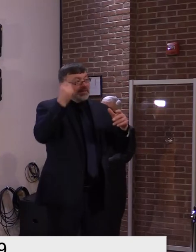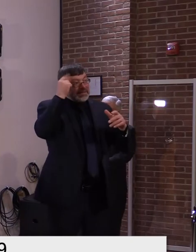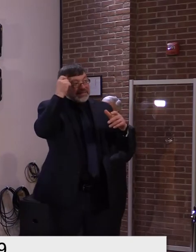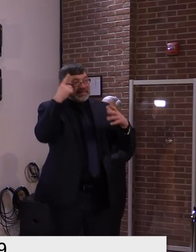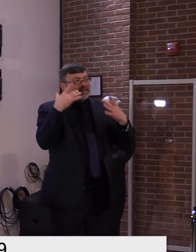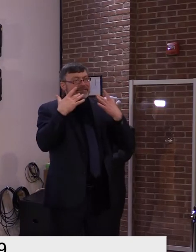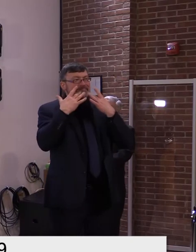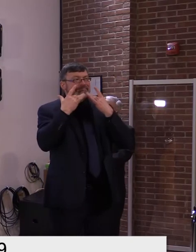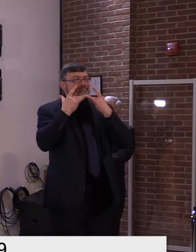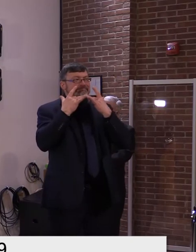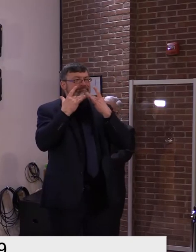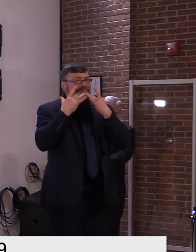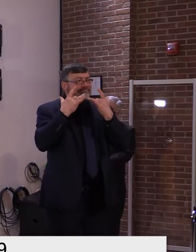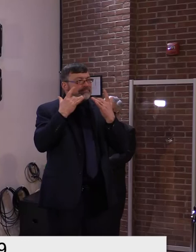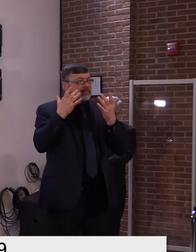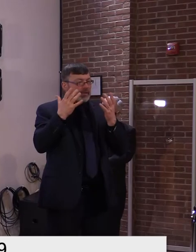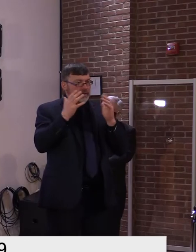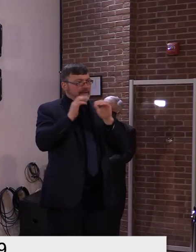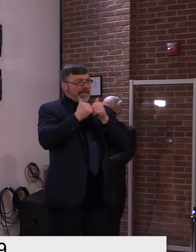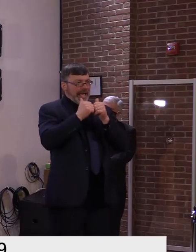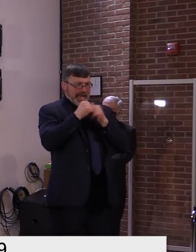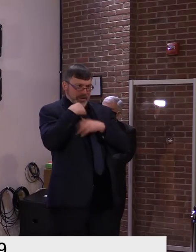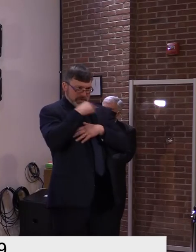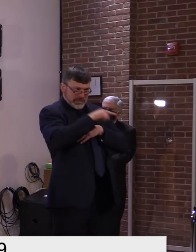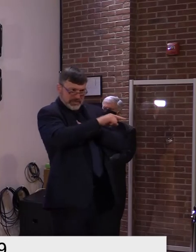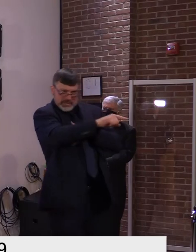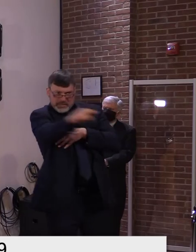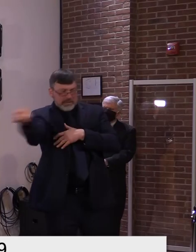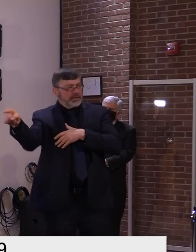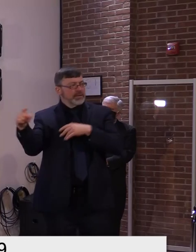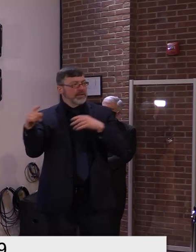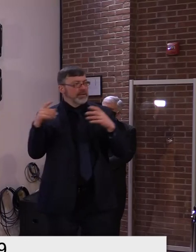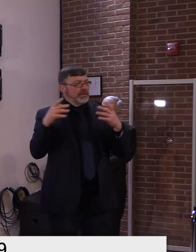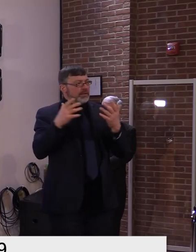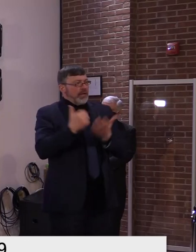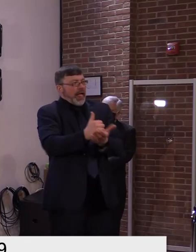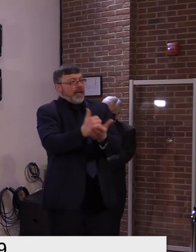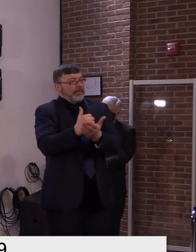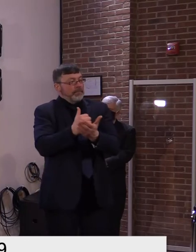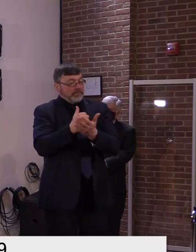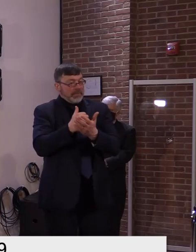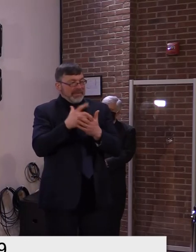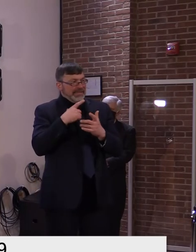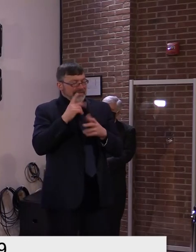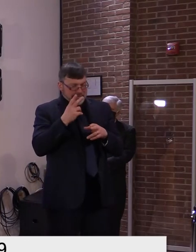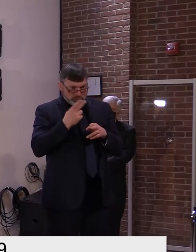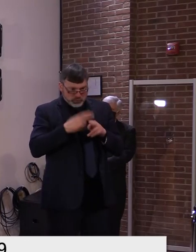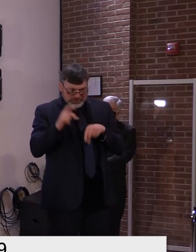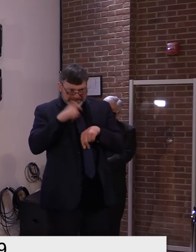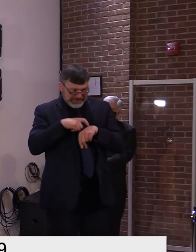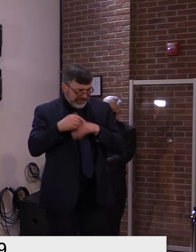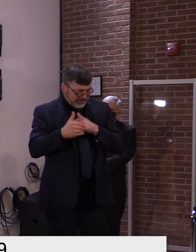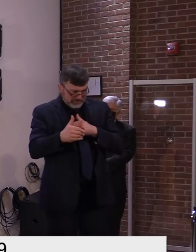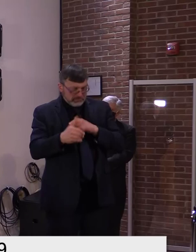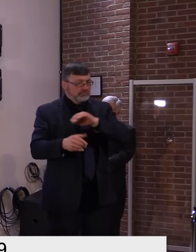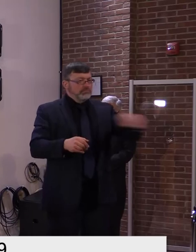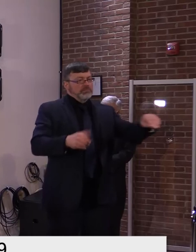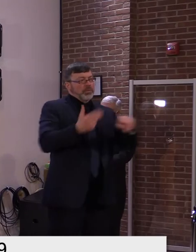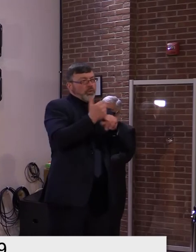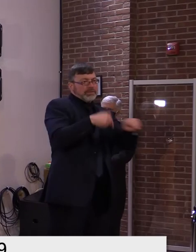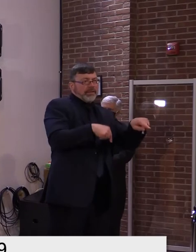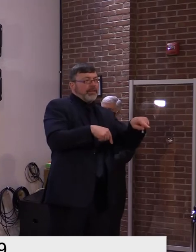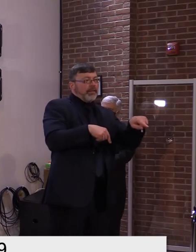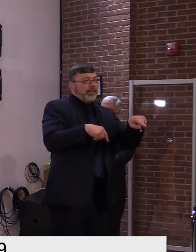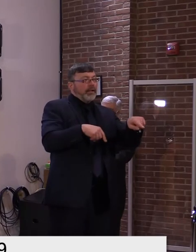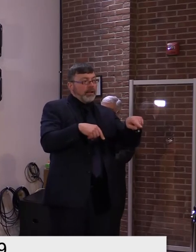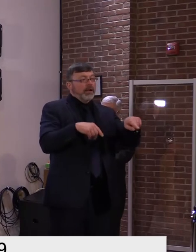goal, is to make sure, you know, we in the short term protect people, long term make sure that they have a place